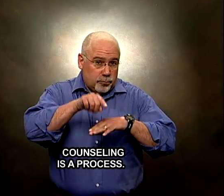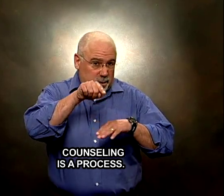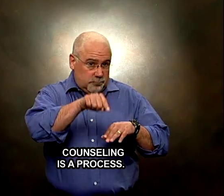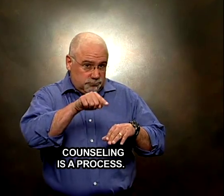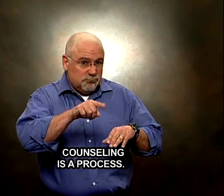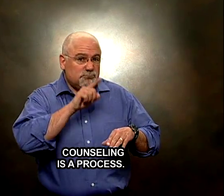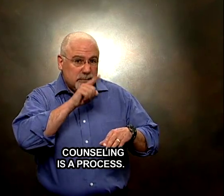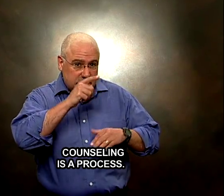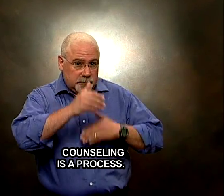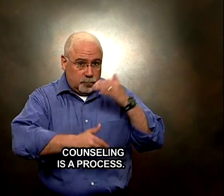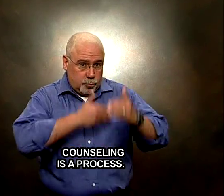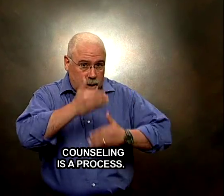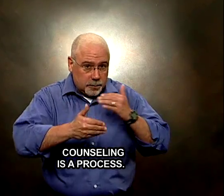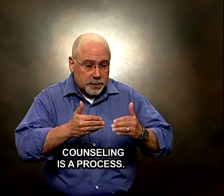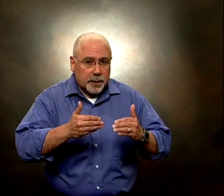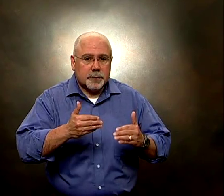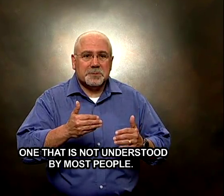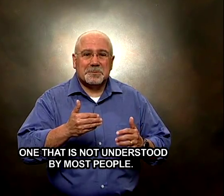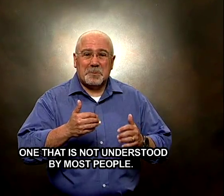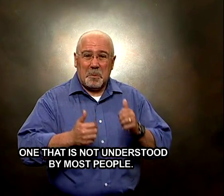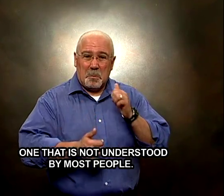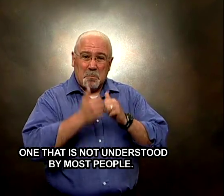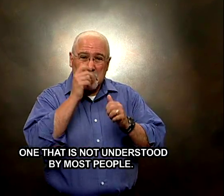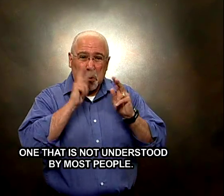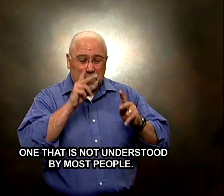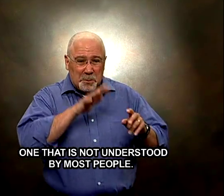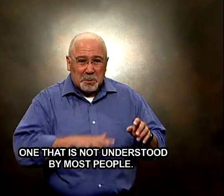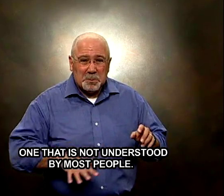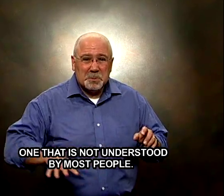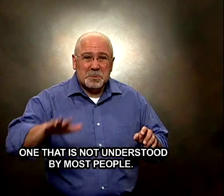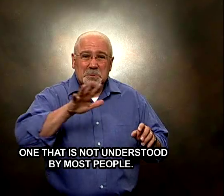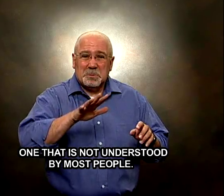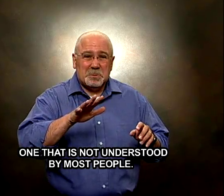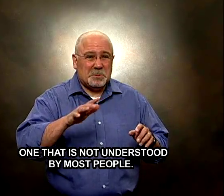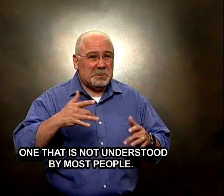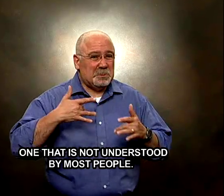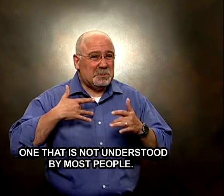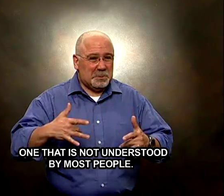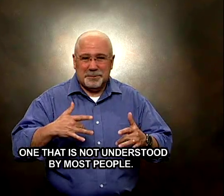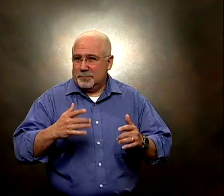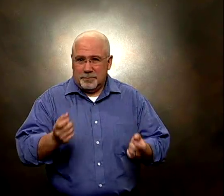Counseling is a process, one that is not understood by most people.